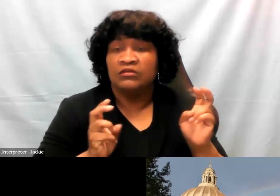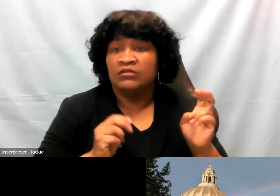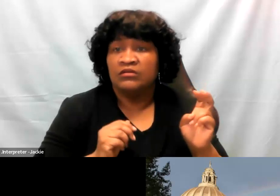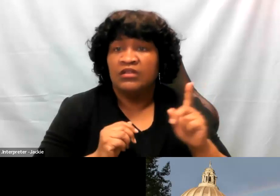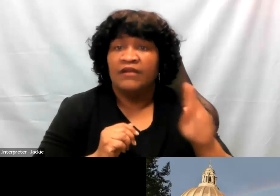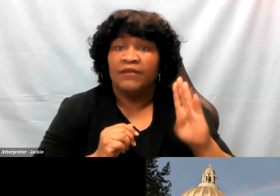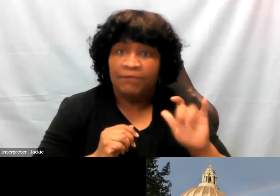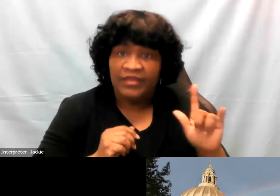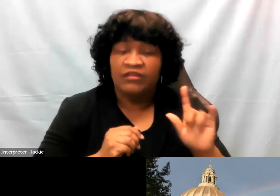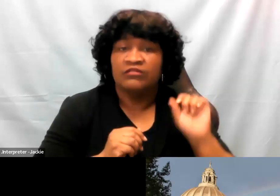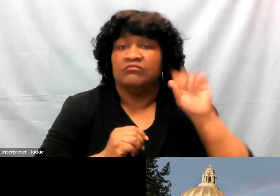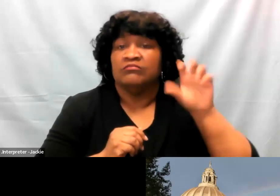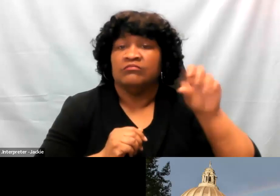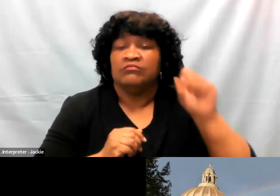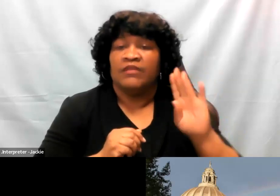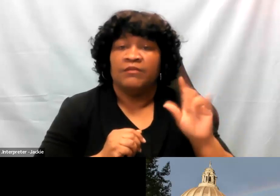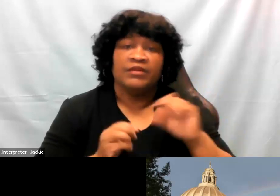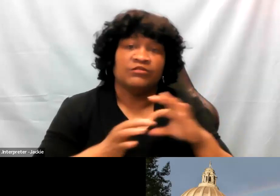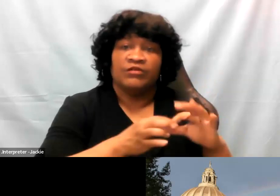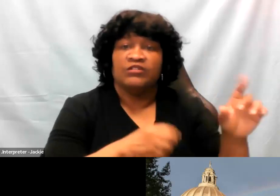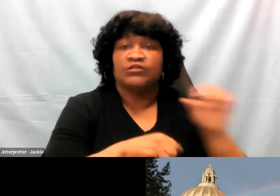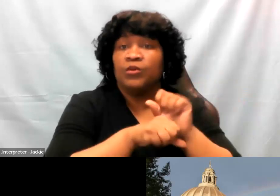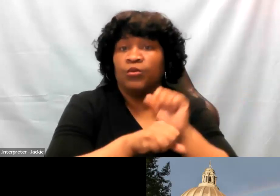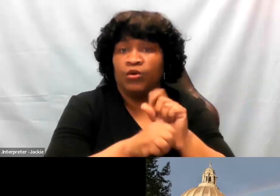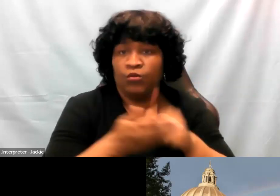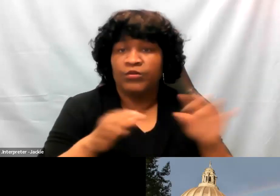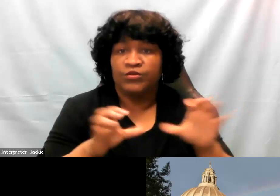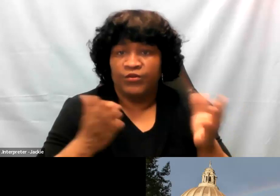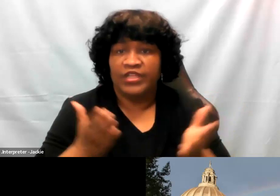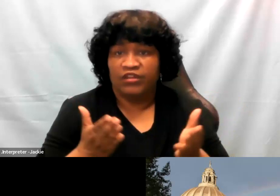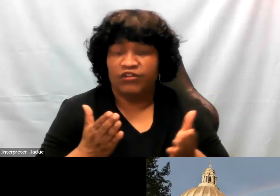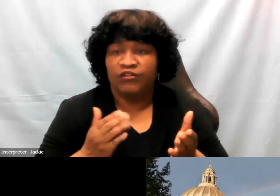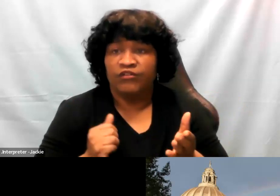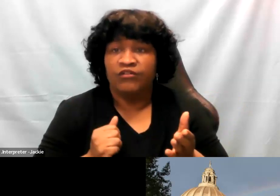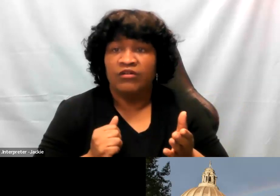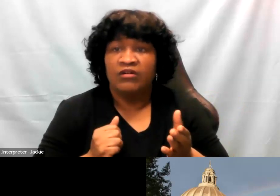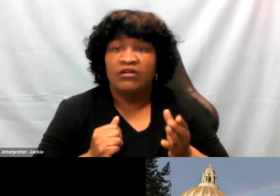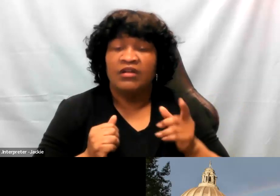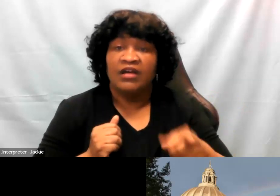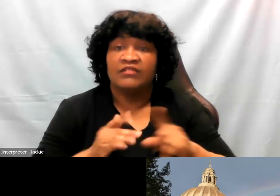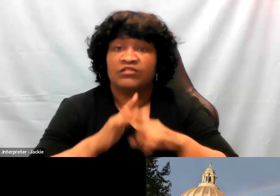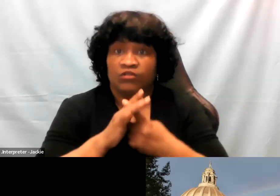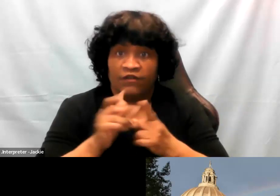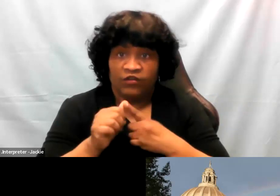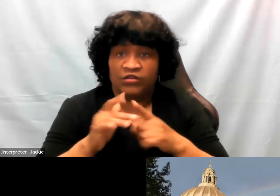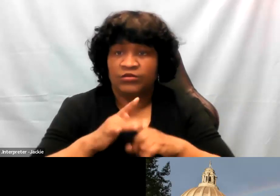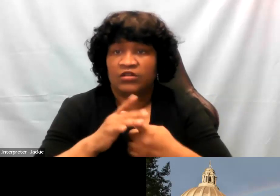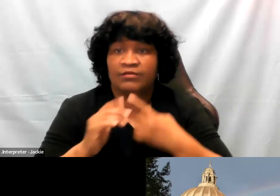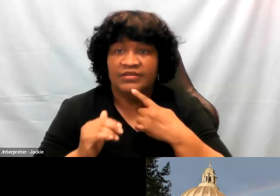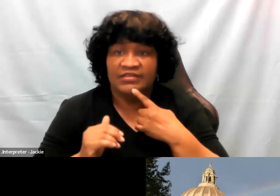the bills that relate to the work that we are doing here. I'll just start off by saying that